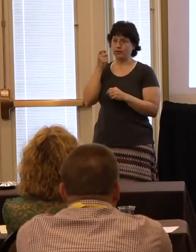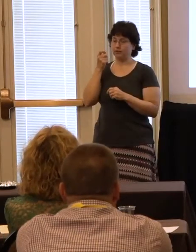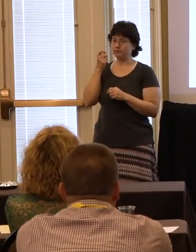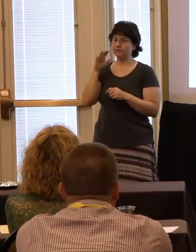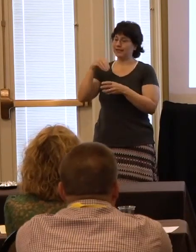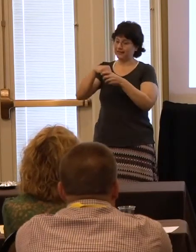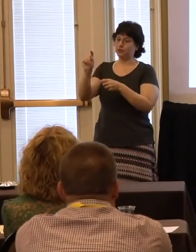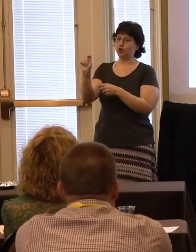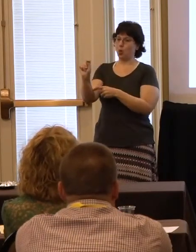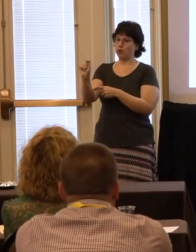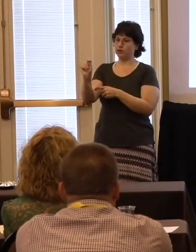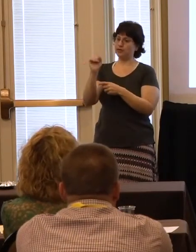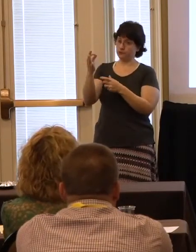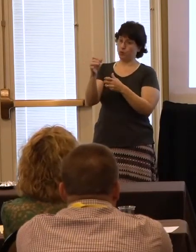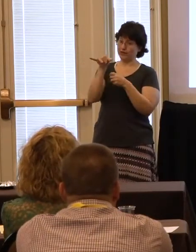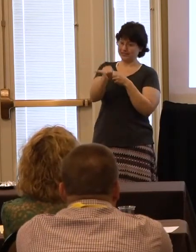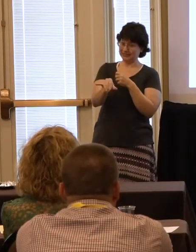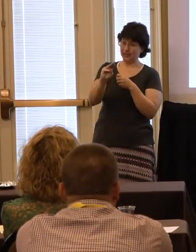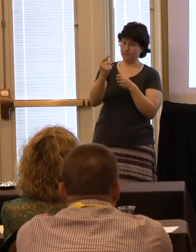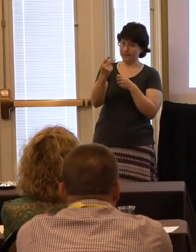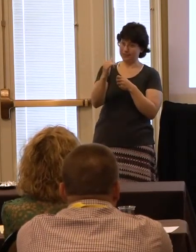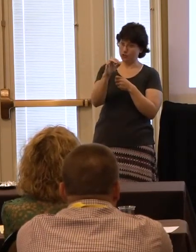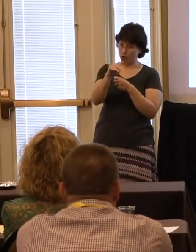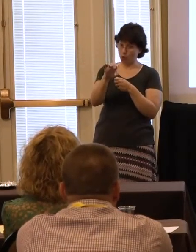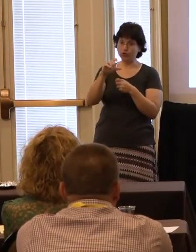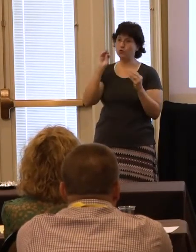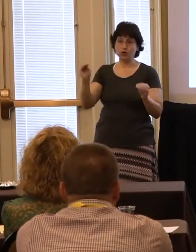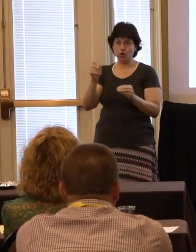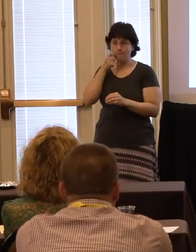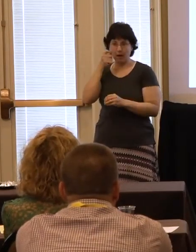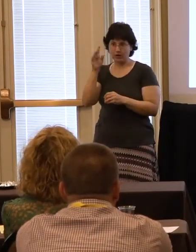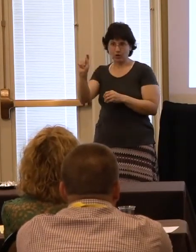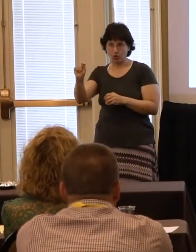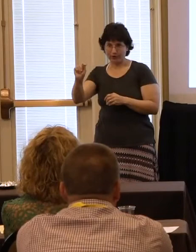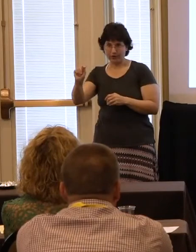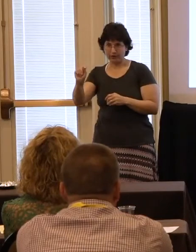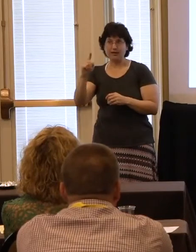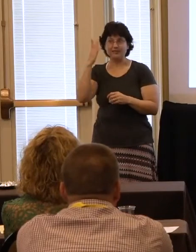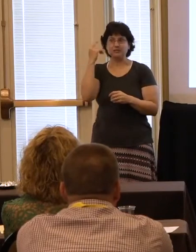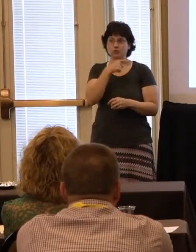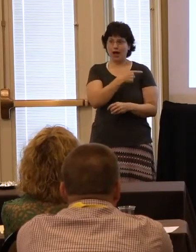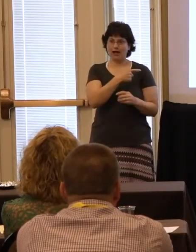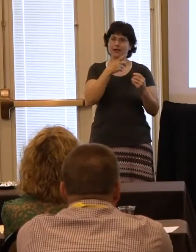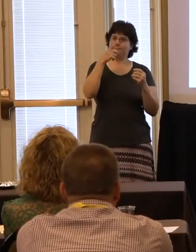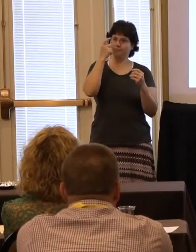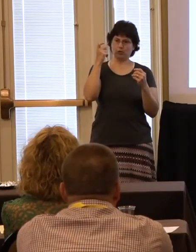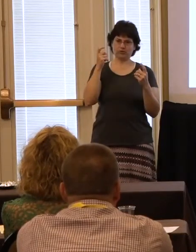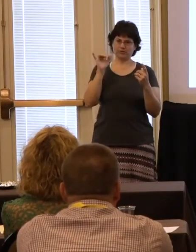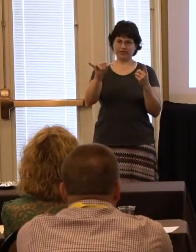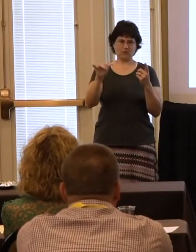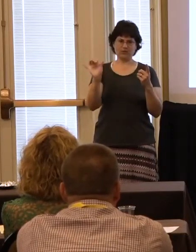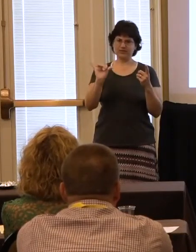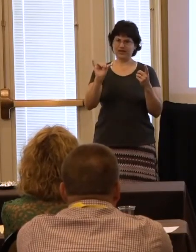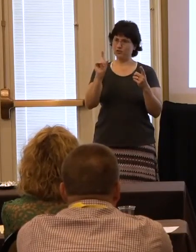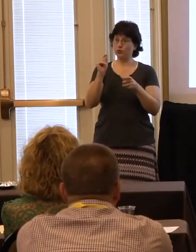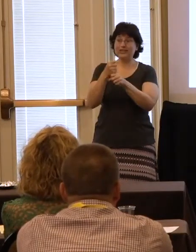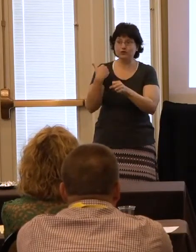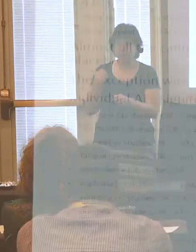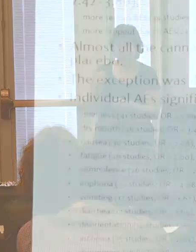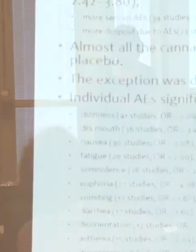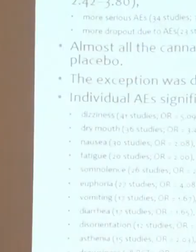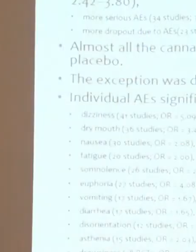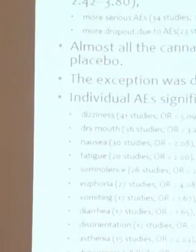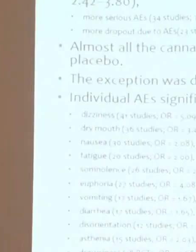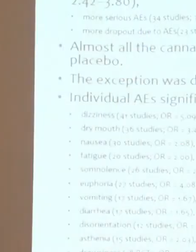urine. If you wanted to stay on methadone, we wanted no marijuana in that urine. And this is why, and that was like 20 years ago.